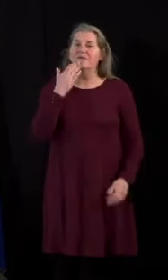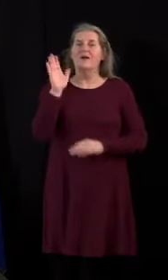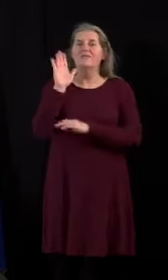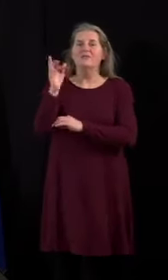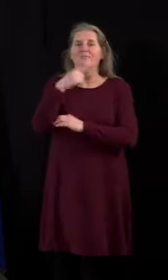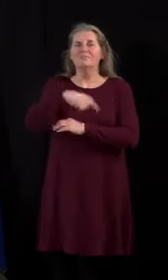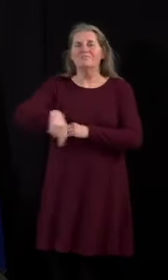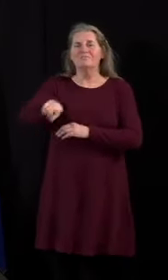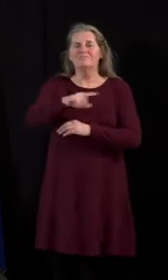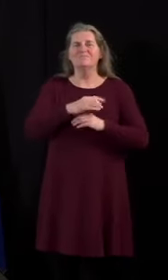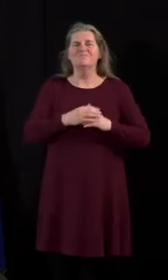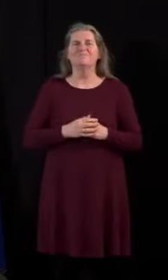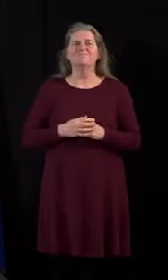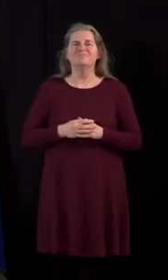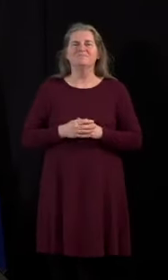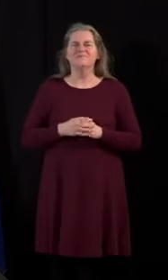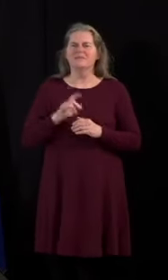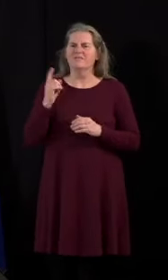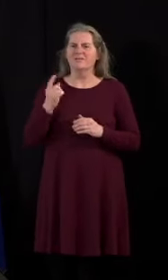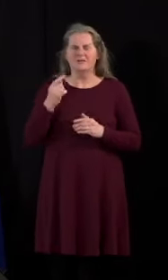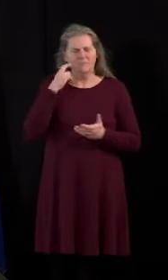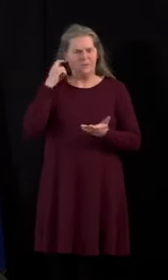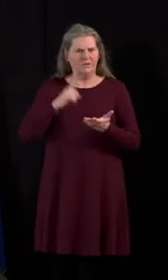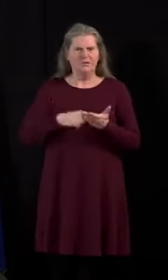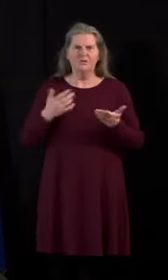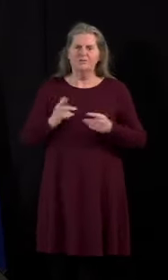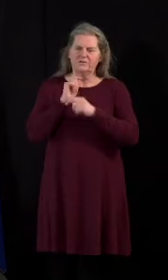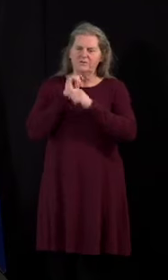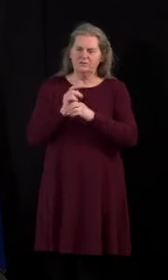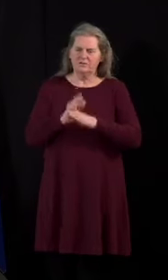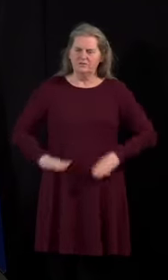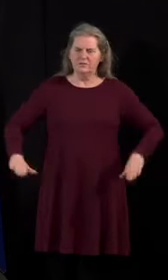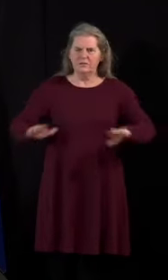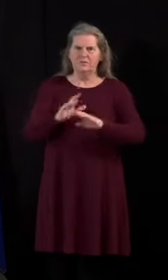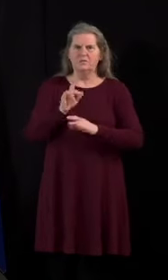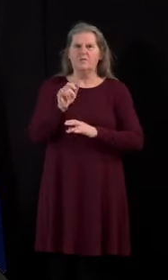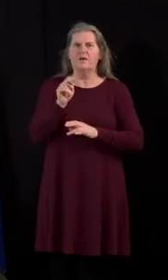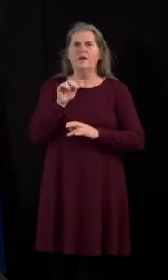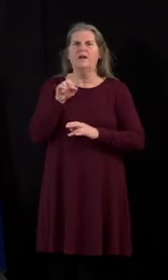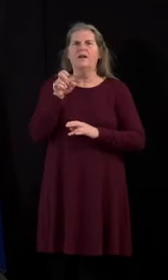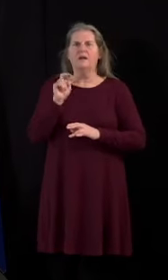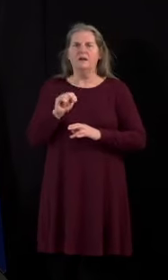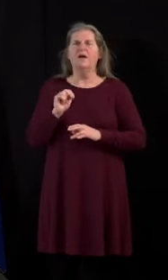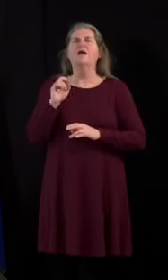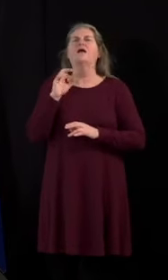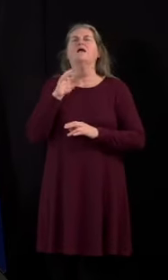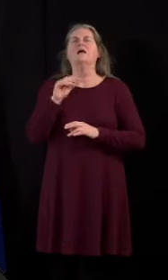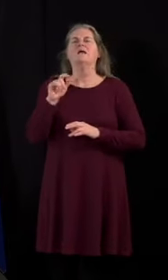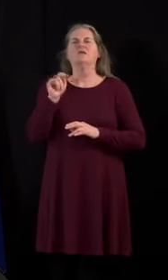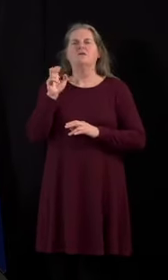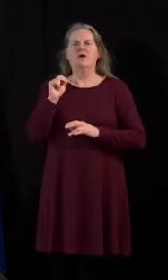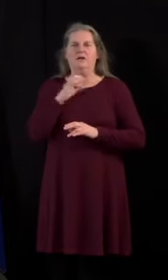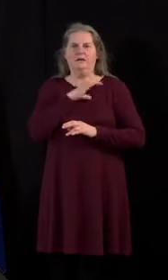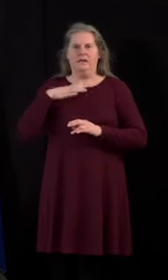Good afternoon. First, I would like to acknowledge that we're on the traditional territory of the Kwalindun First Nation and the Tahnquatchin